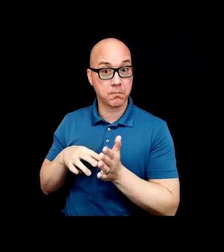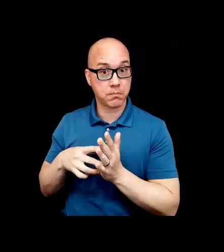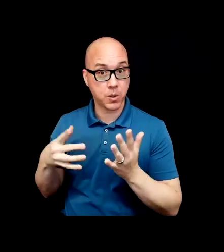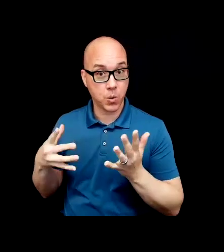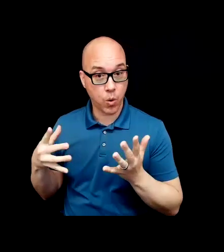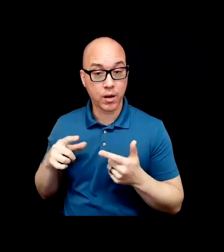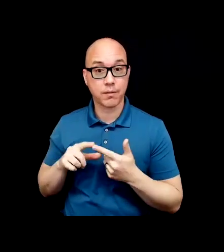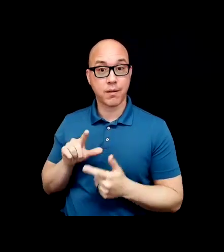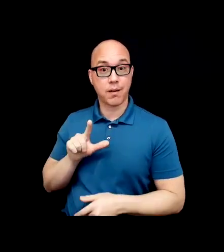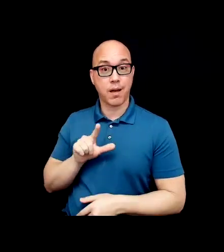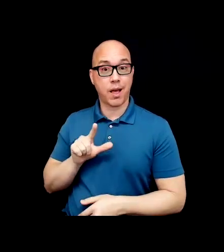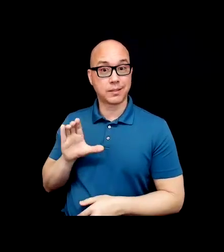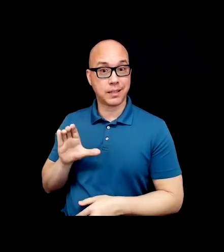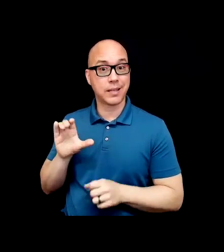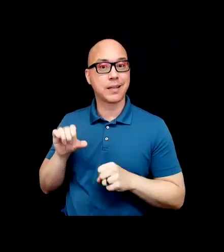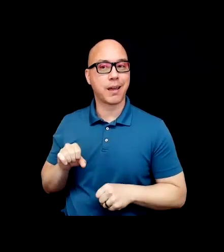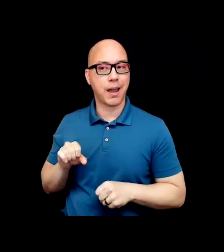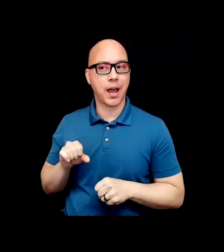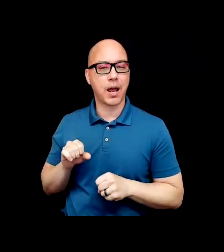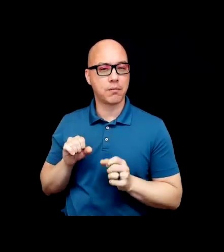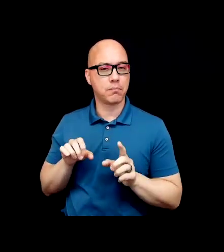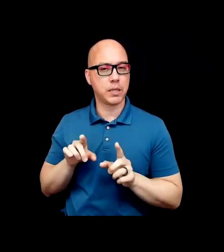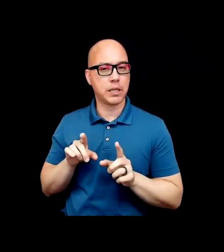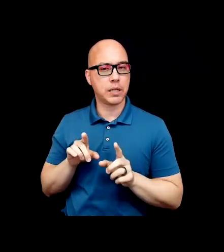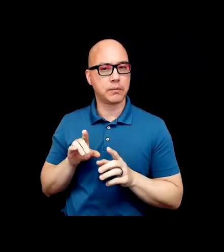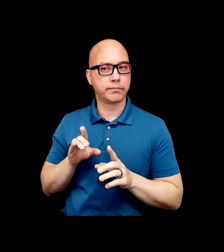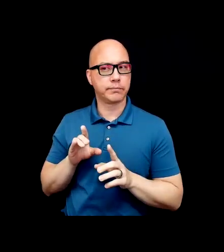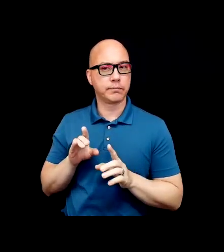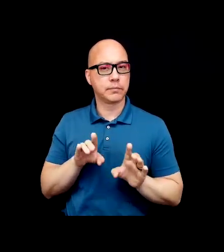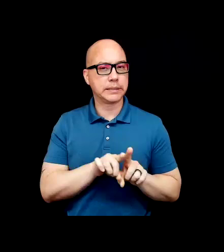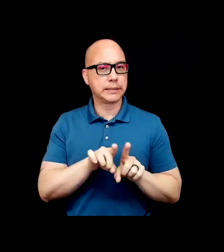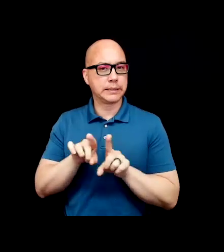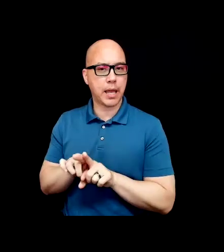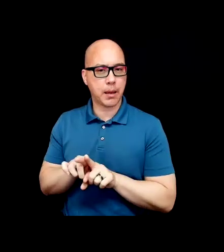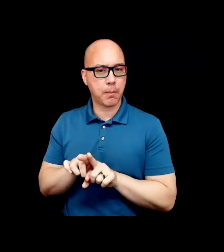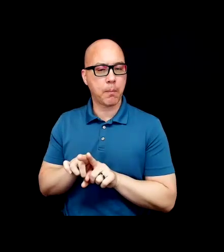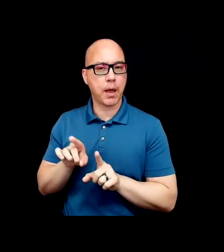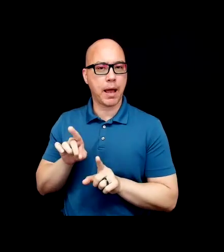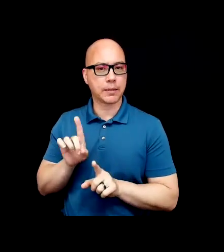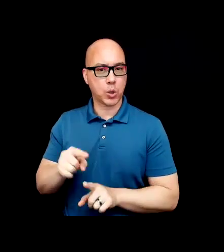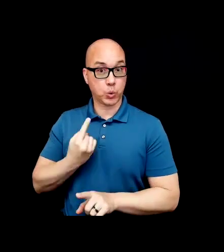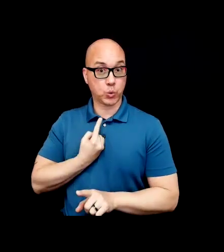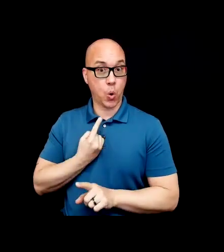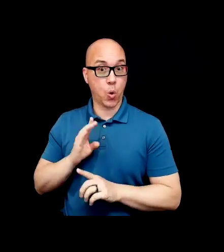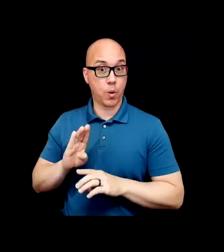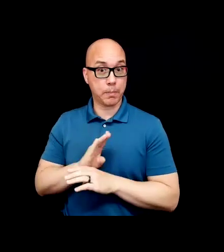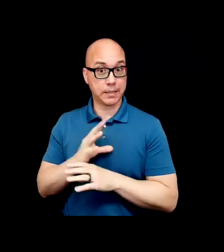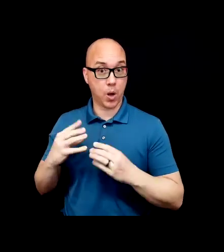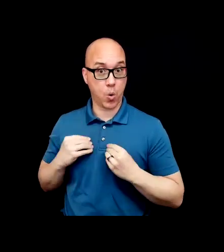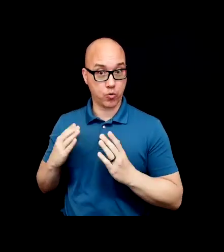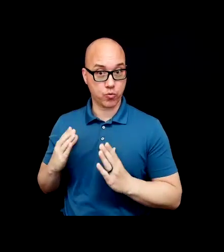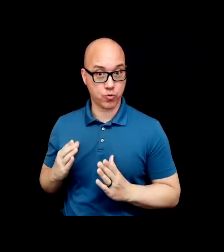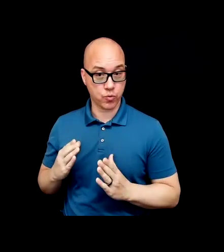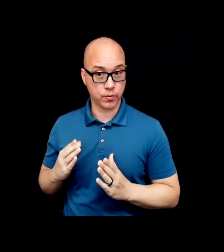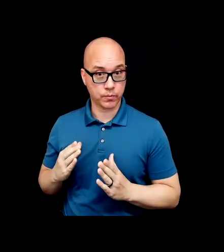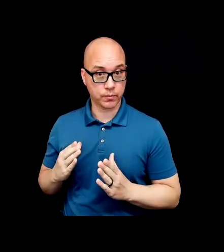tax purposes as a sole proprietorship or a partnership if there's more than one member in the LLC, then